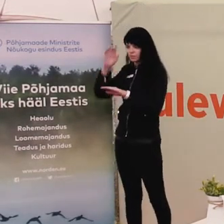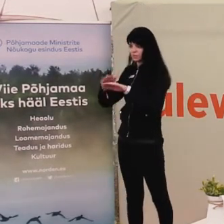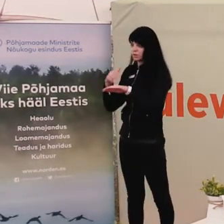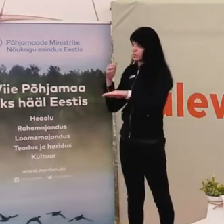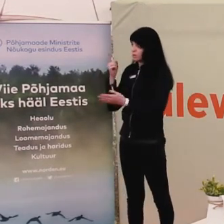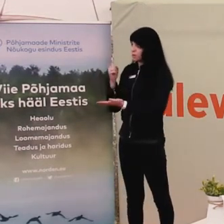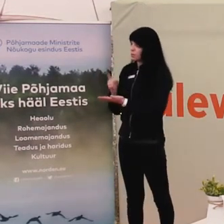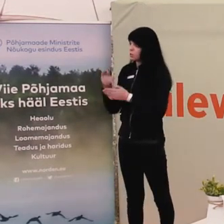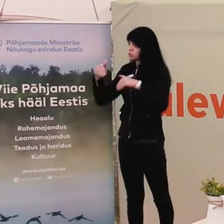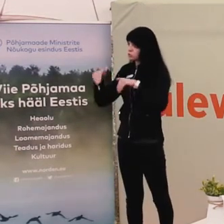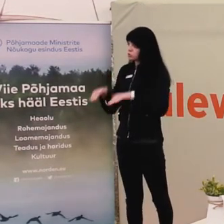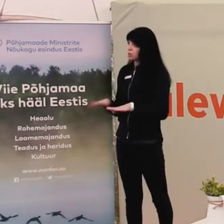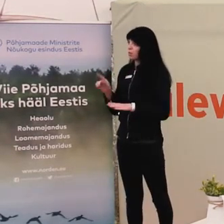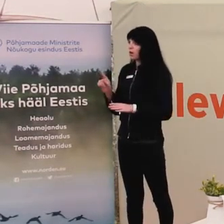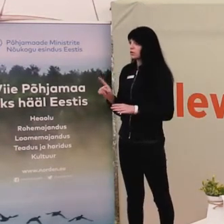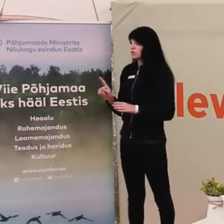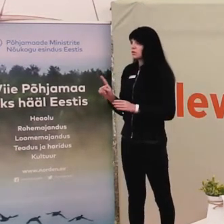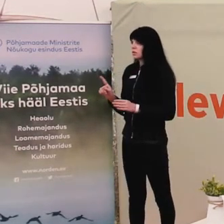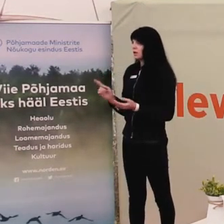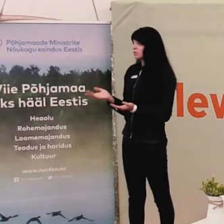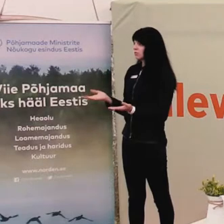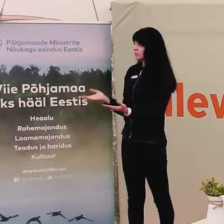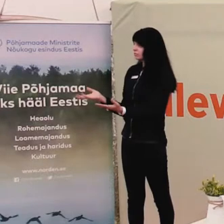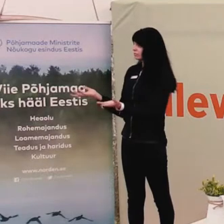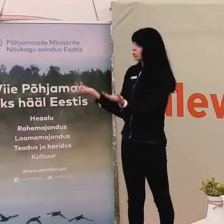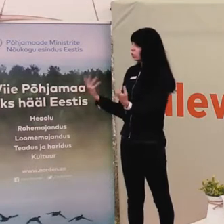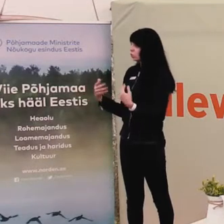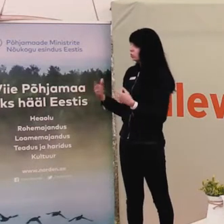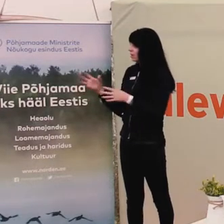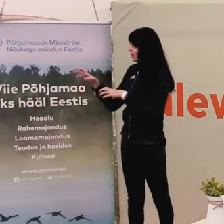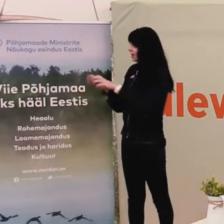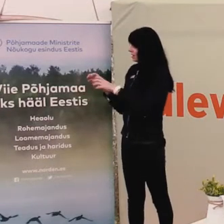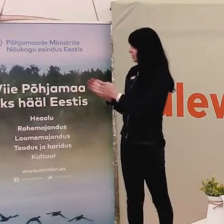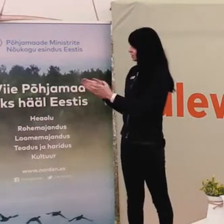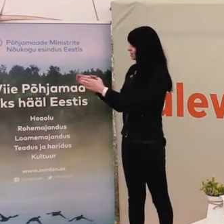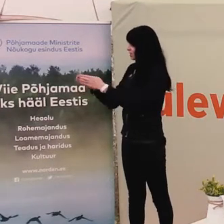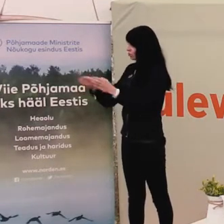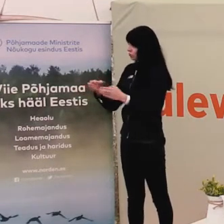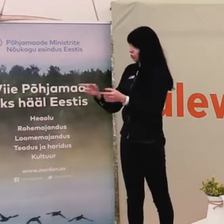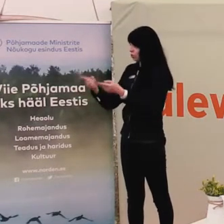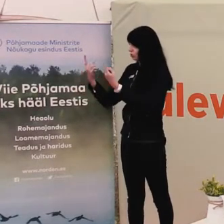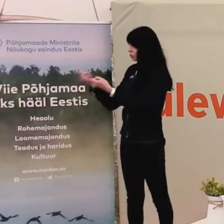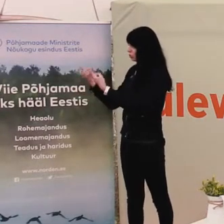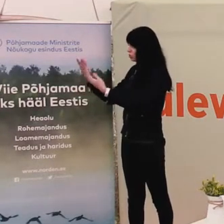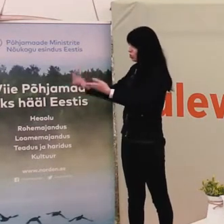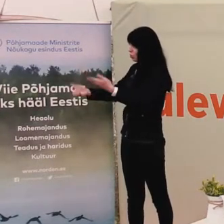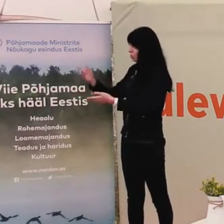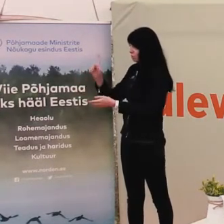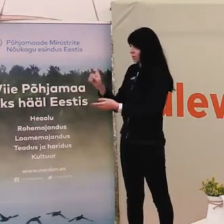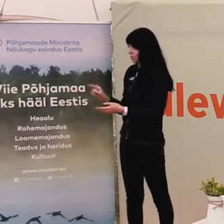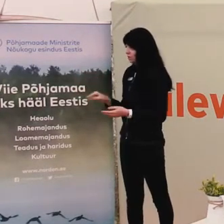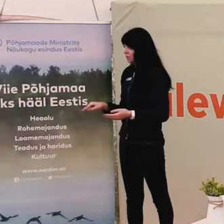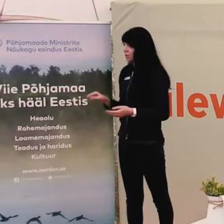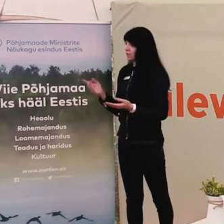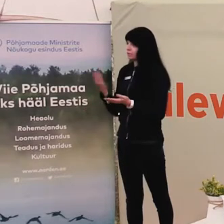decide what kind of business sector could grow? For example, if it grows for good purposes, clean tech,